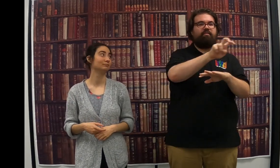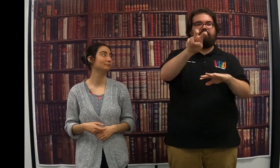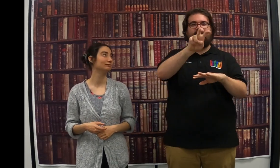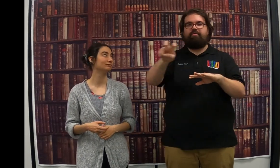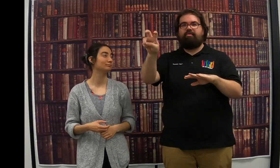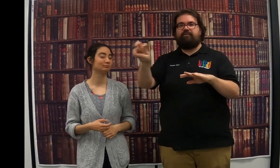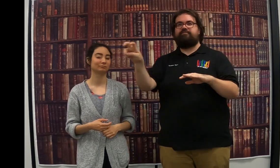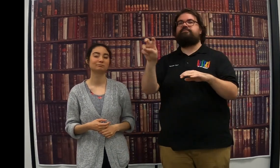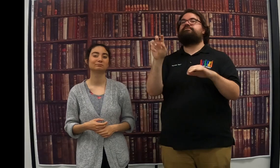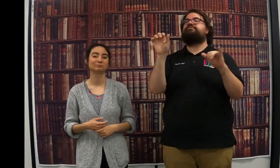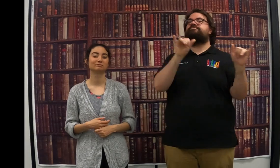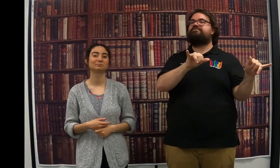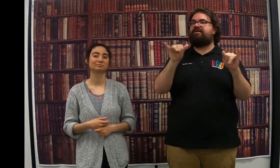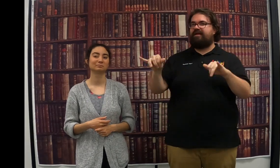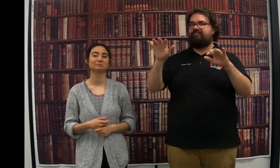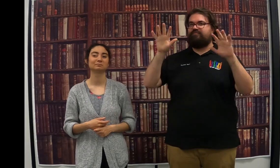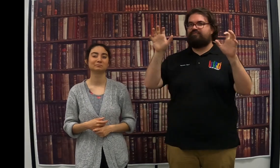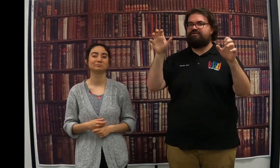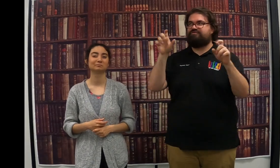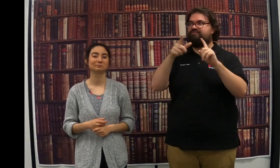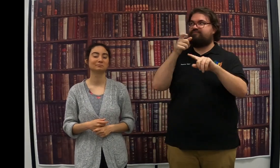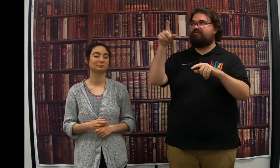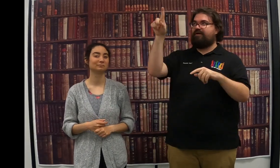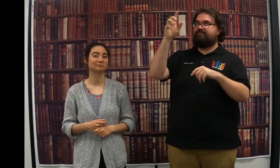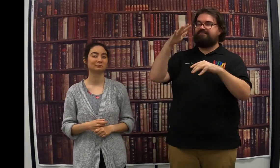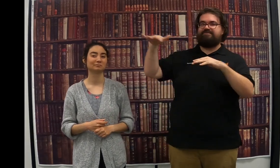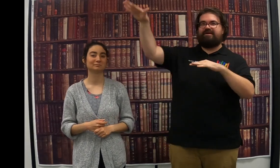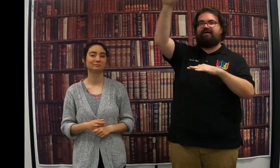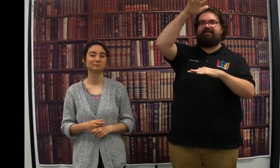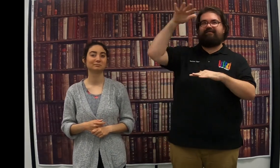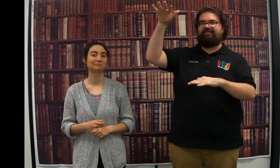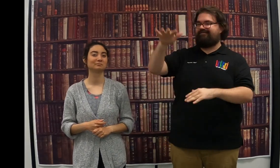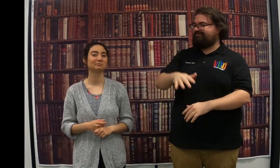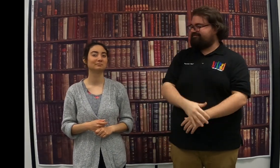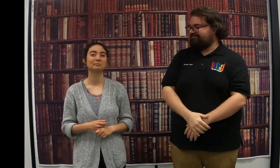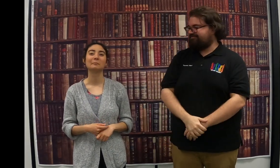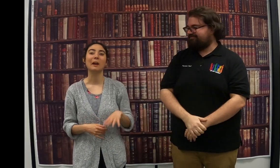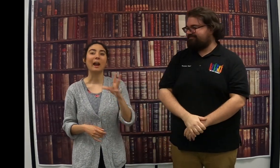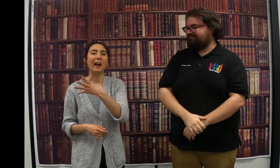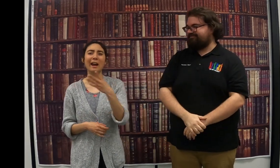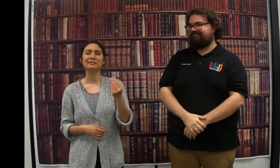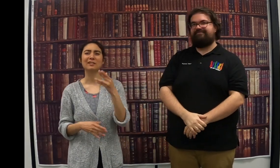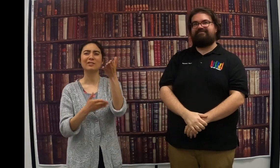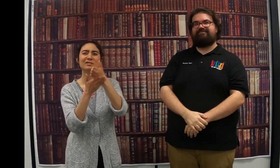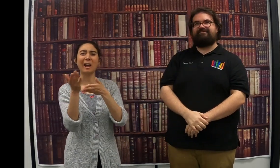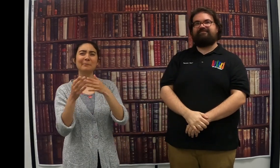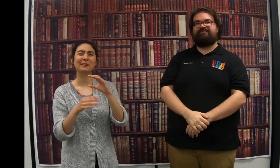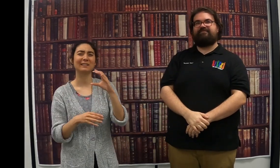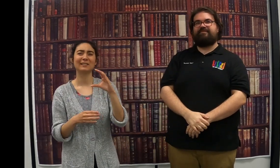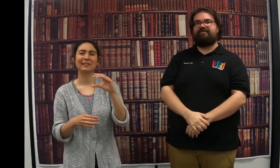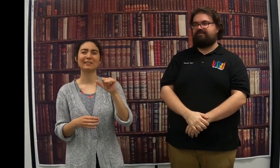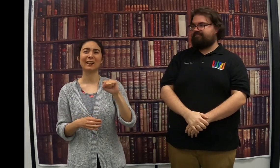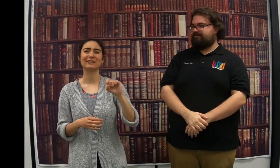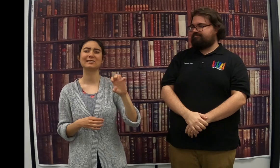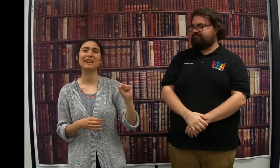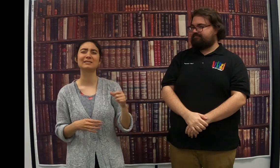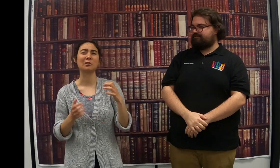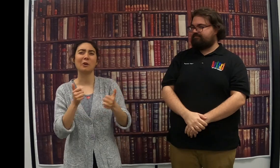between, so too can the creatures of the sky. in some cases much quicker than we may be